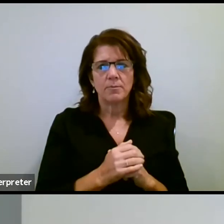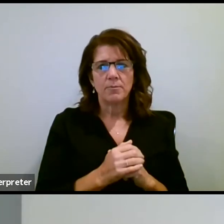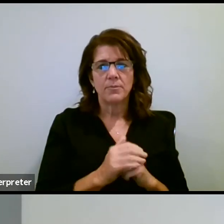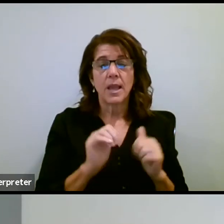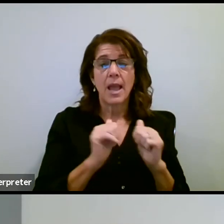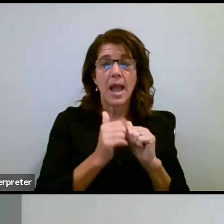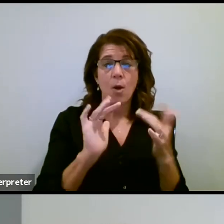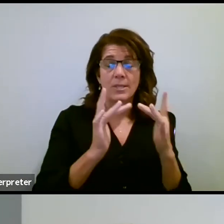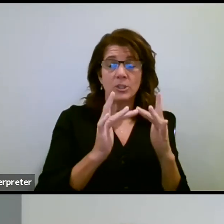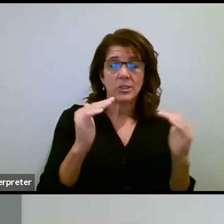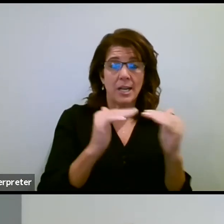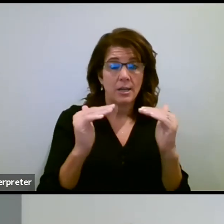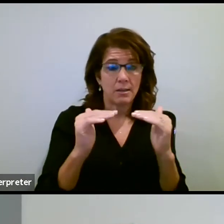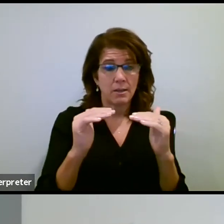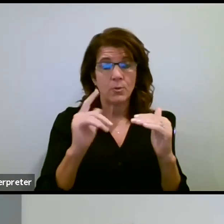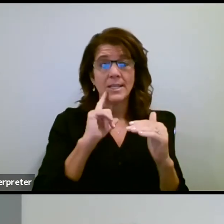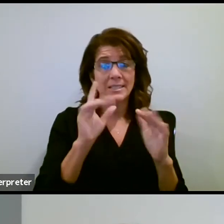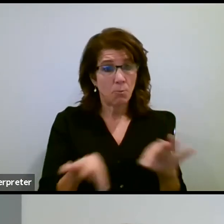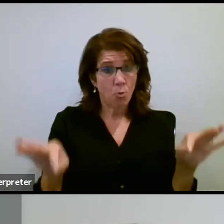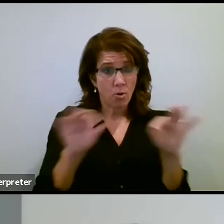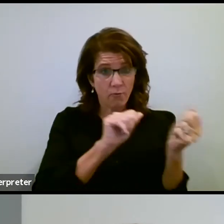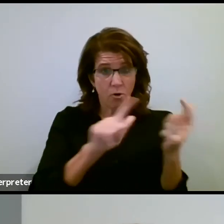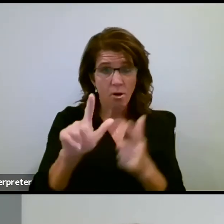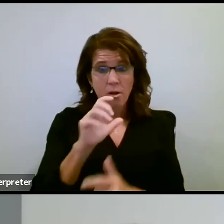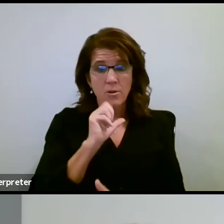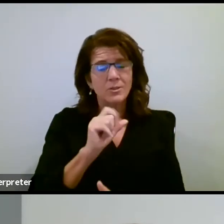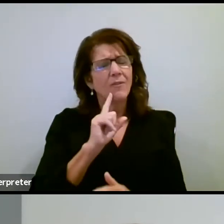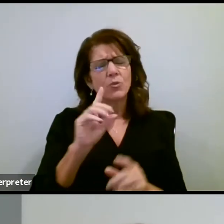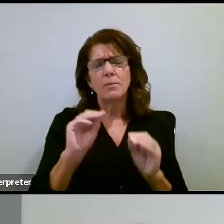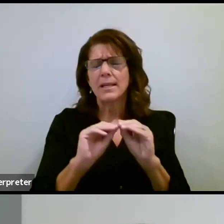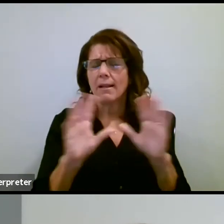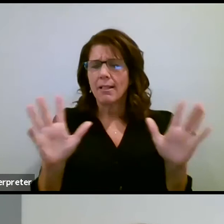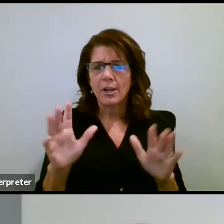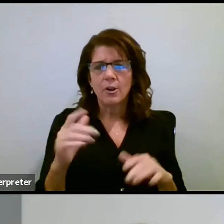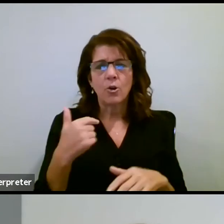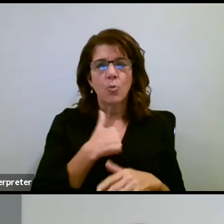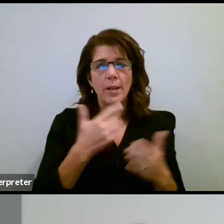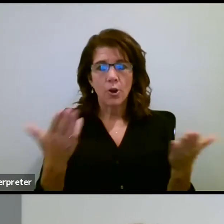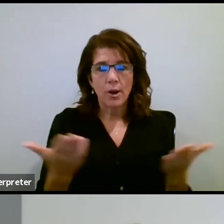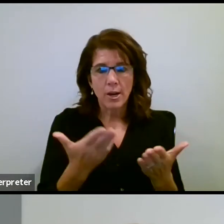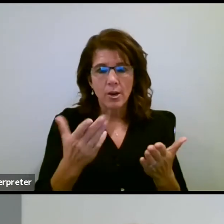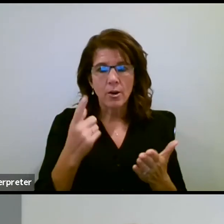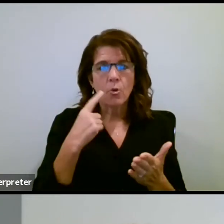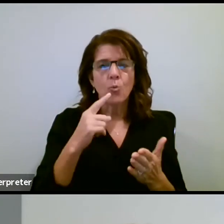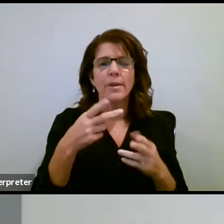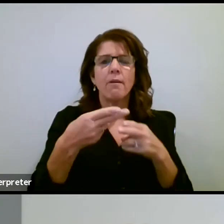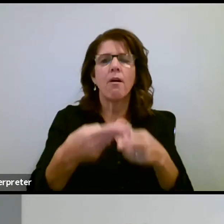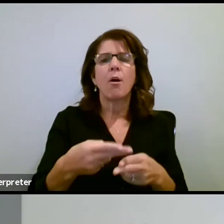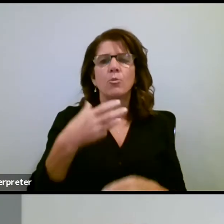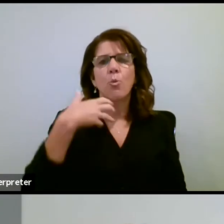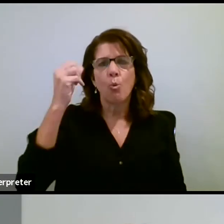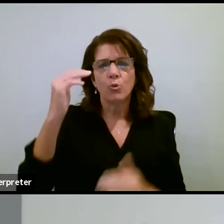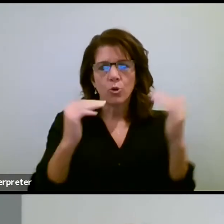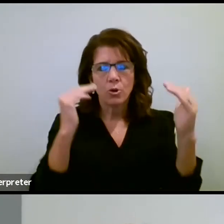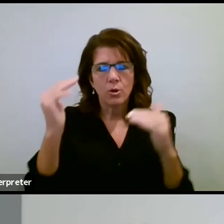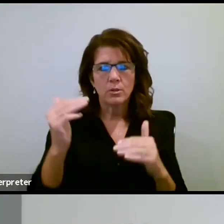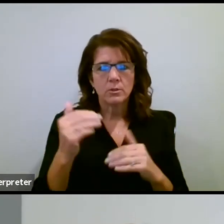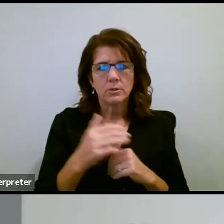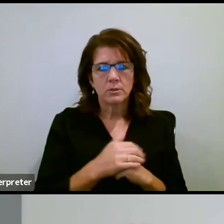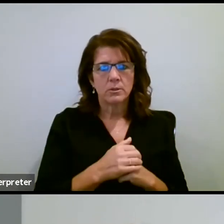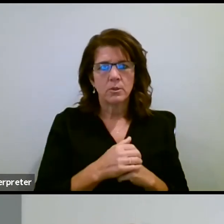equity important for all ages, let's be very clear. We are here today for whom we call older adults. We owe